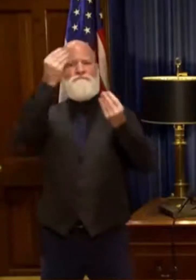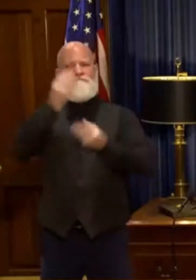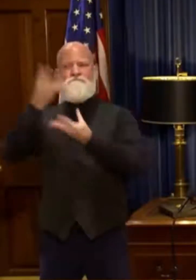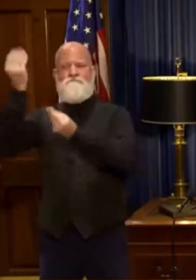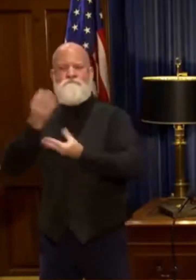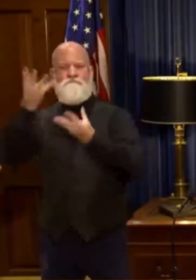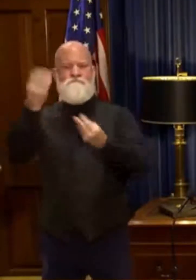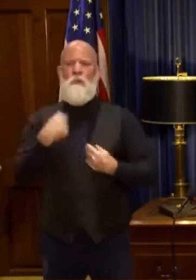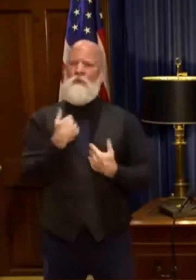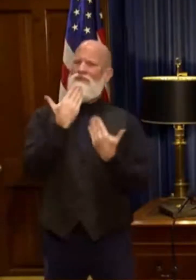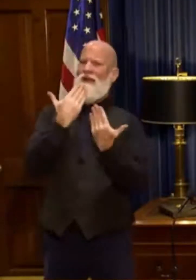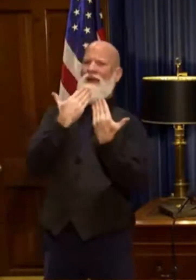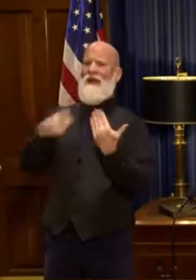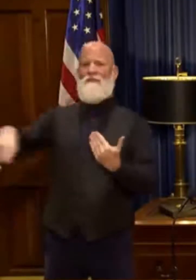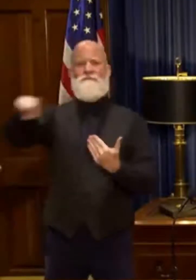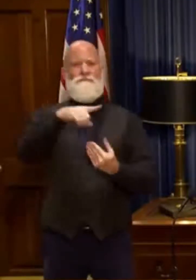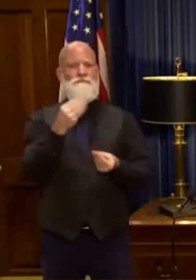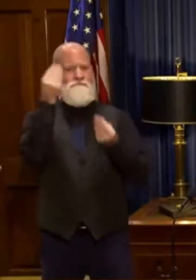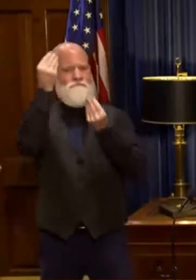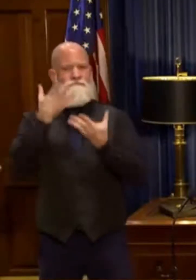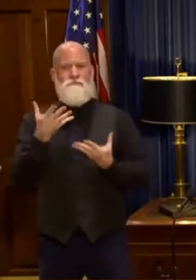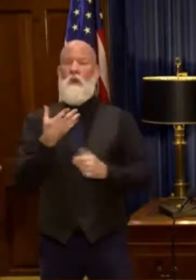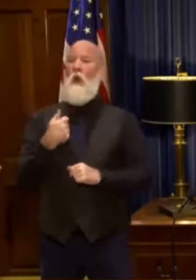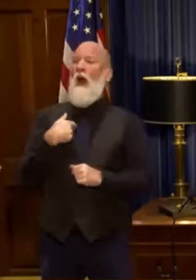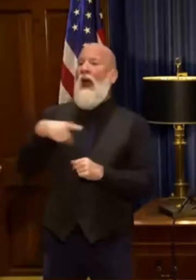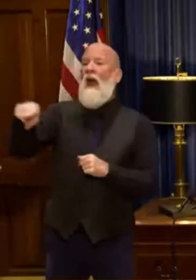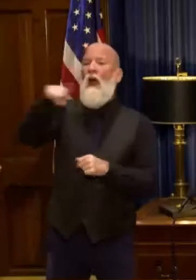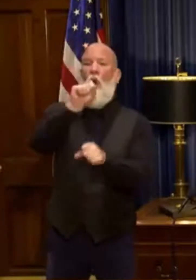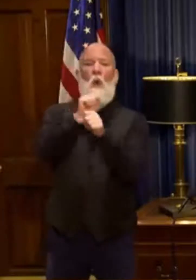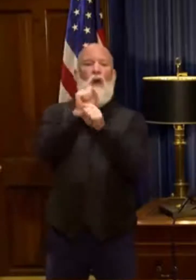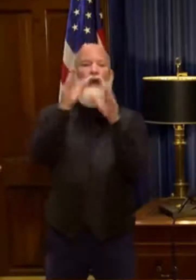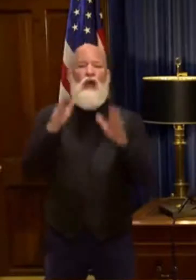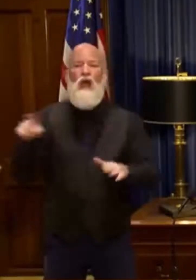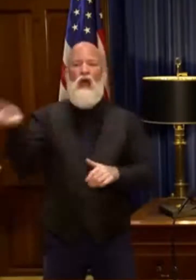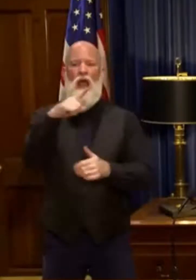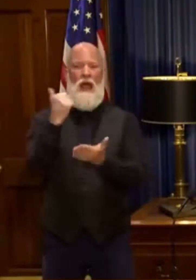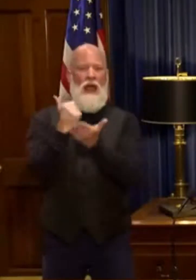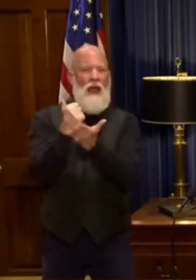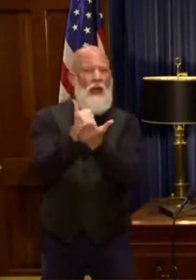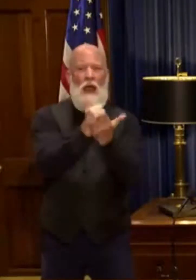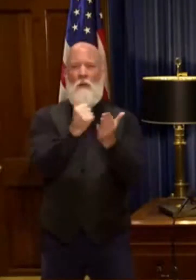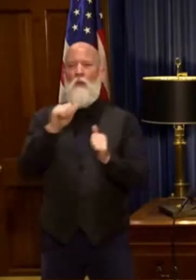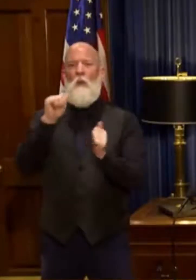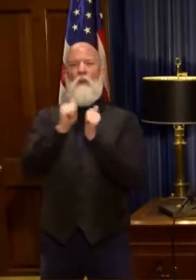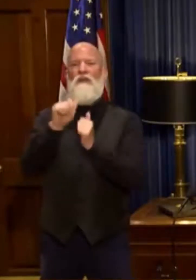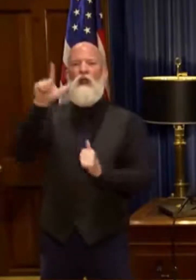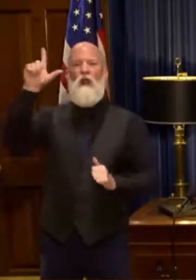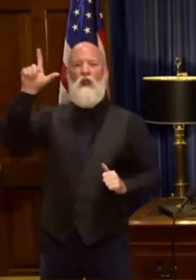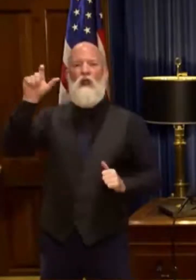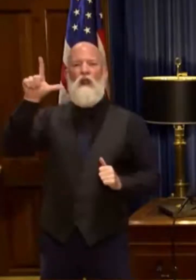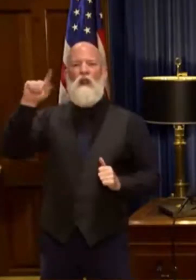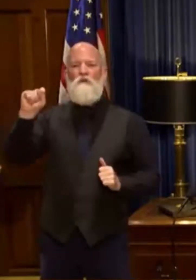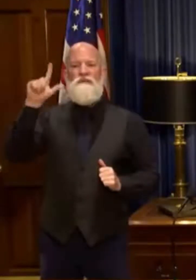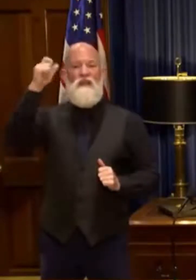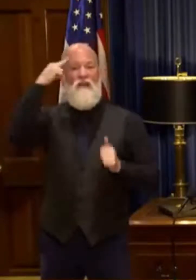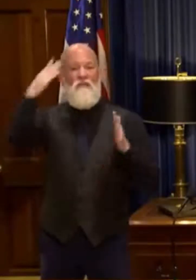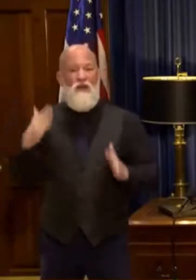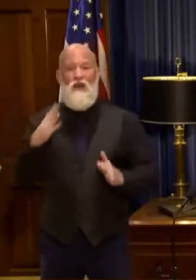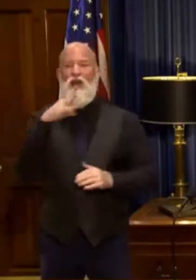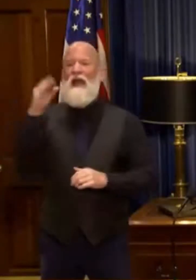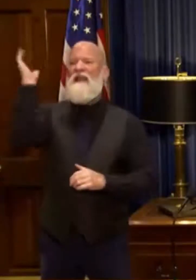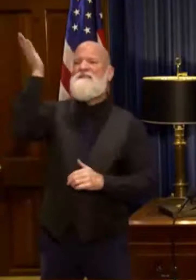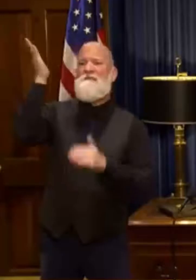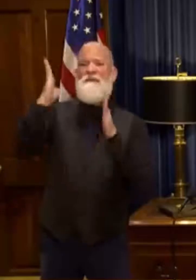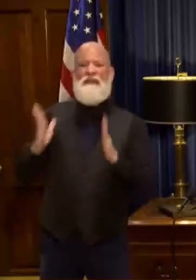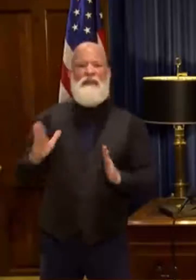Governor Duncan, Speaker Ralston, and members of both bodies to address the issues that have been raised over the last several